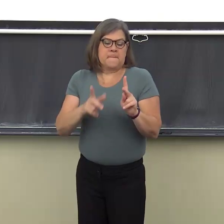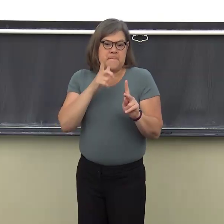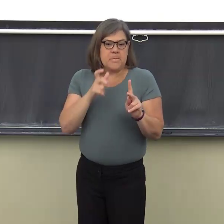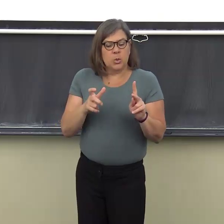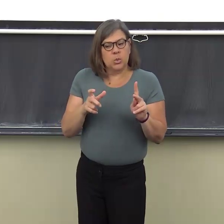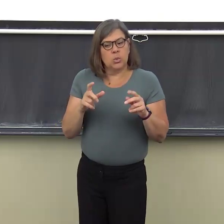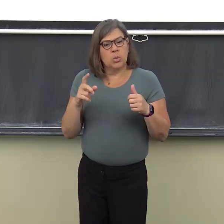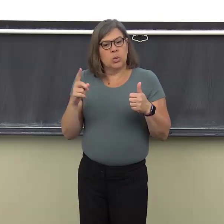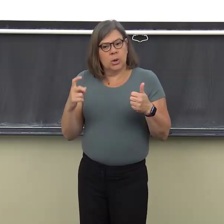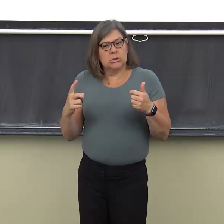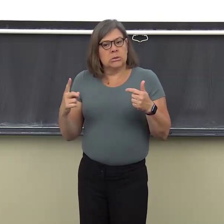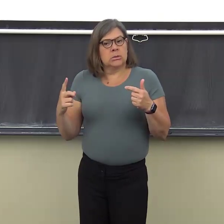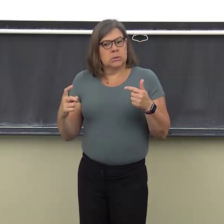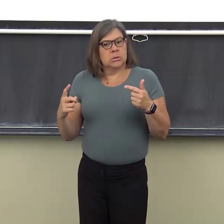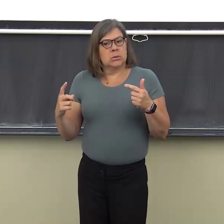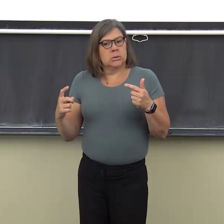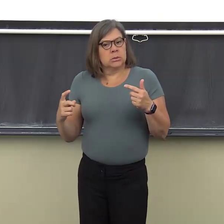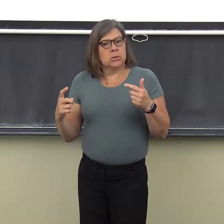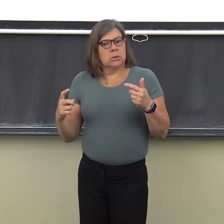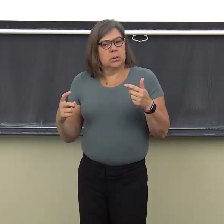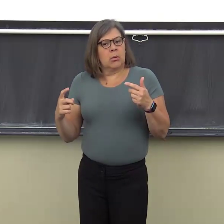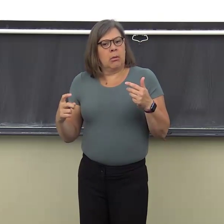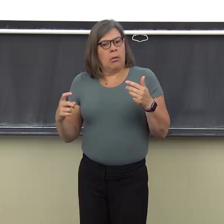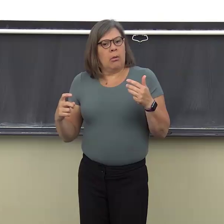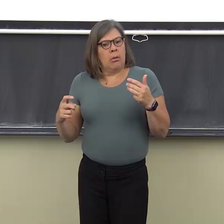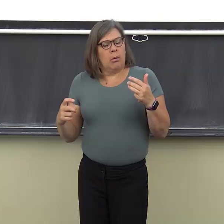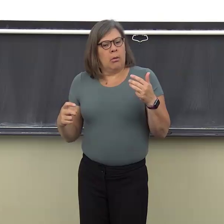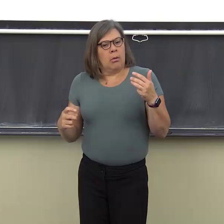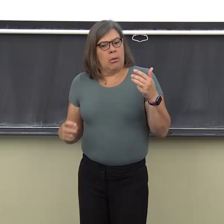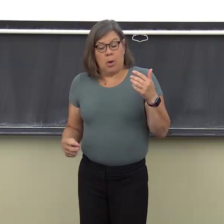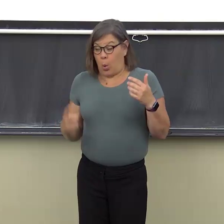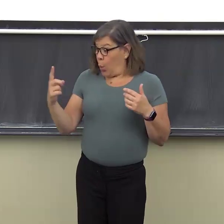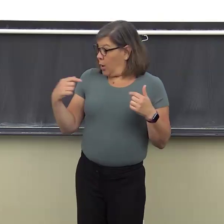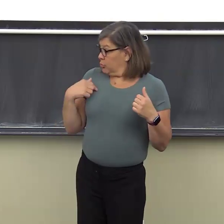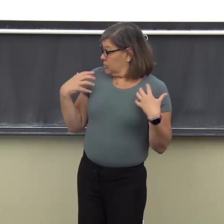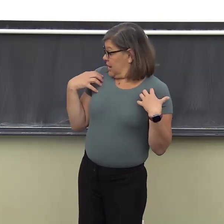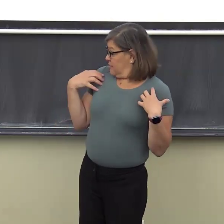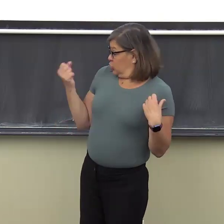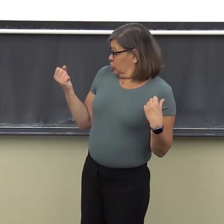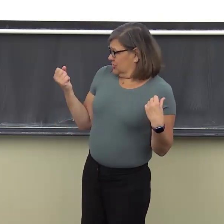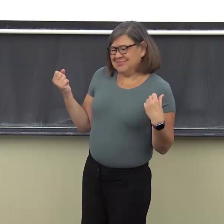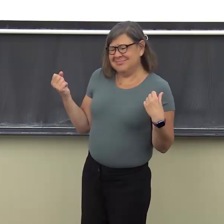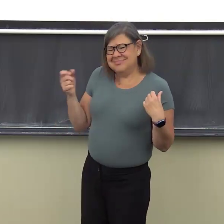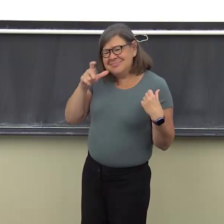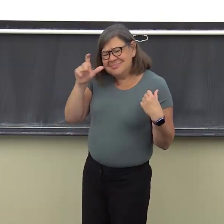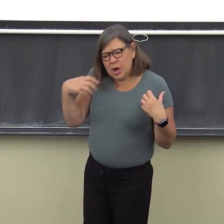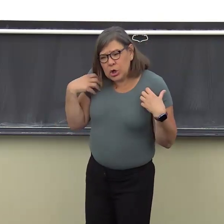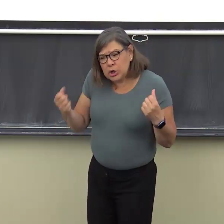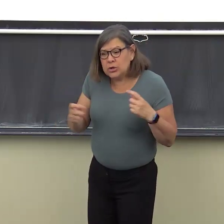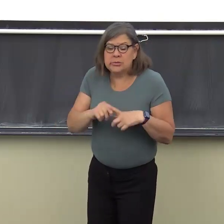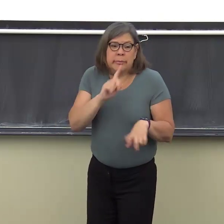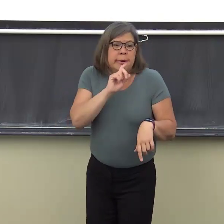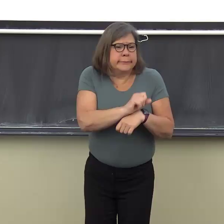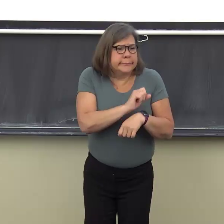one question at a time, you know, one person having the, I don't even want to call it courage, because it shouldn't be courageous, but people talk about